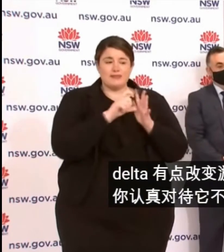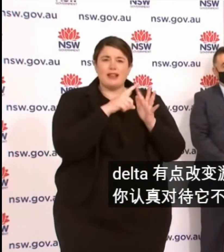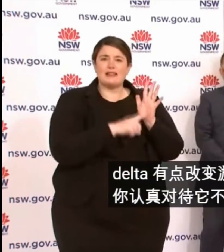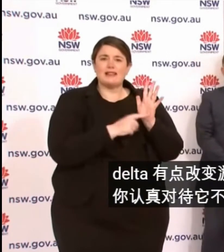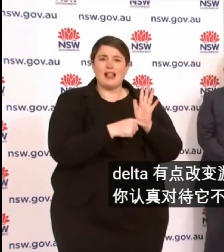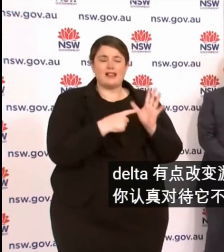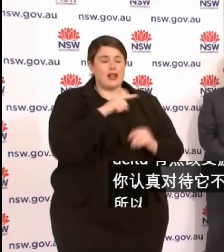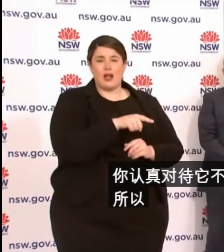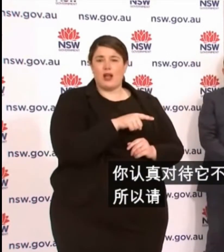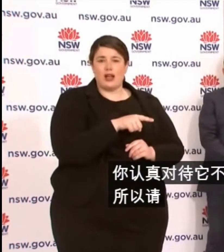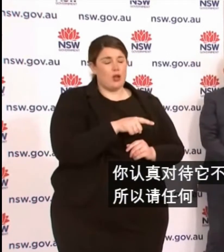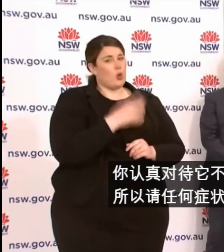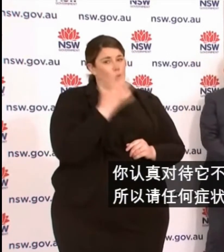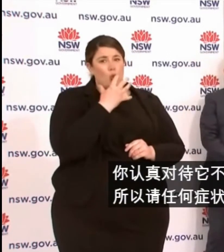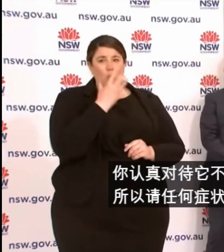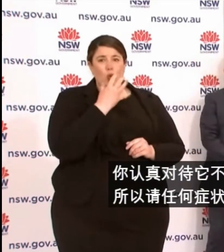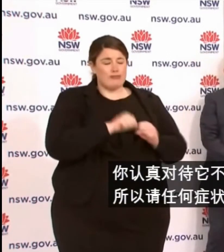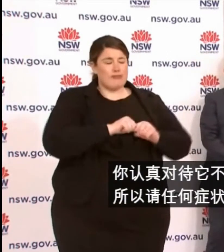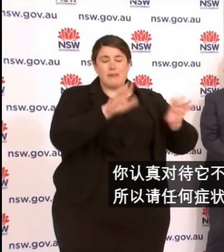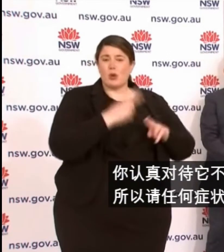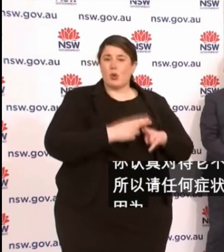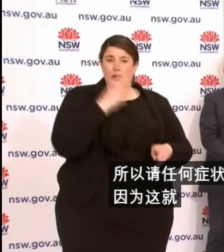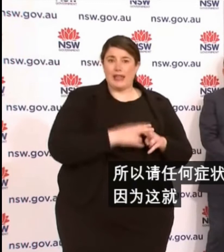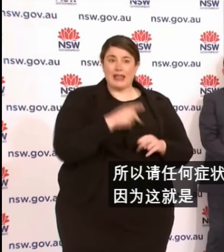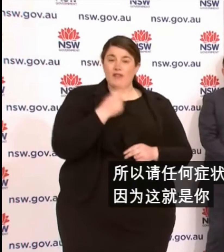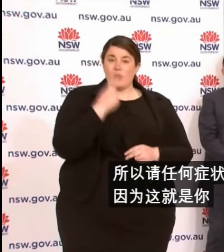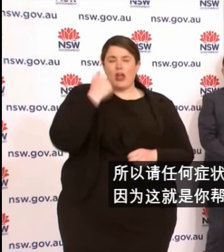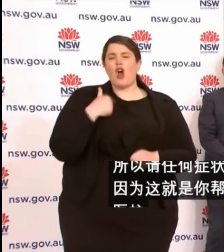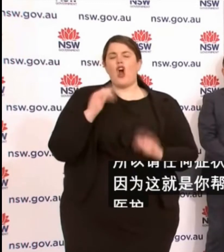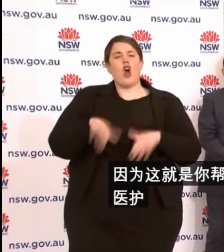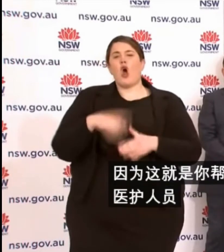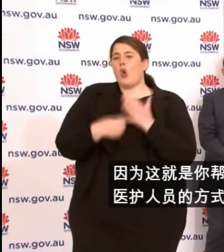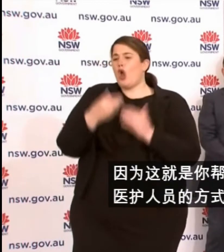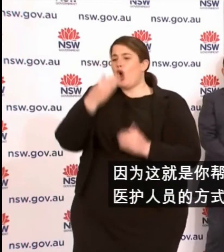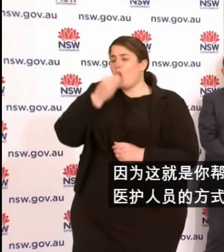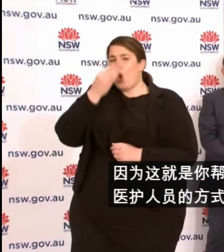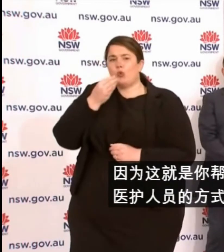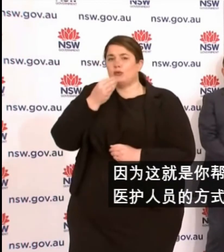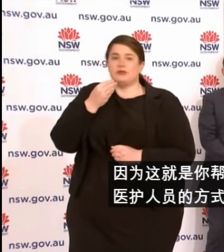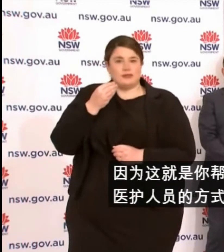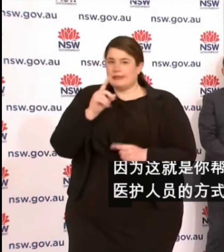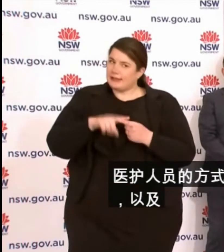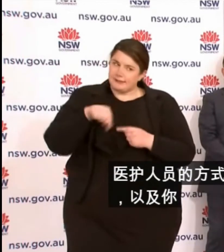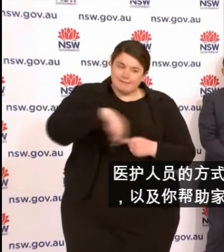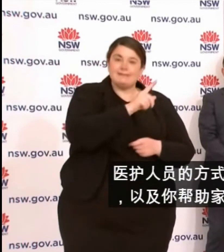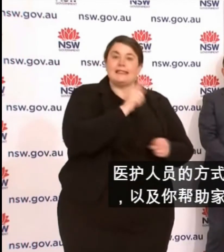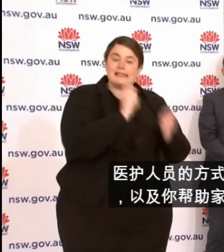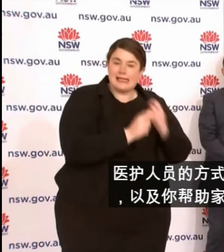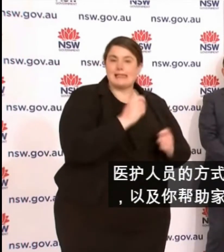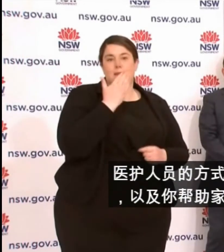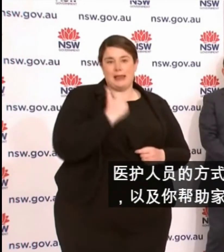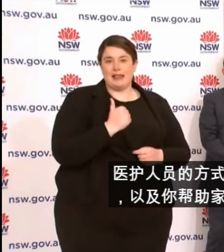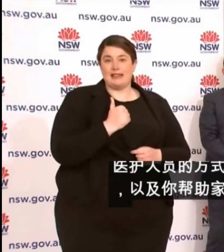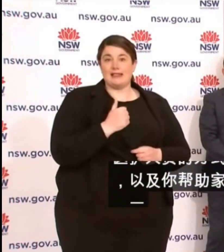seriously. It's not a cold, so please, any symptoms, get a test, because that's how you help healthcare workers and how you help the community and how you help your